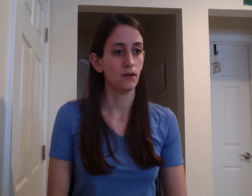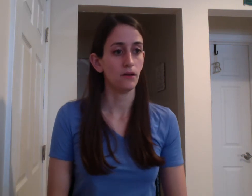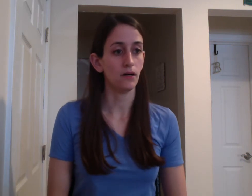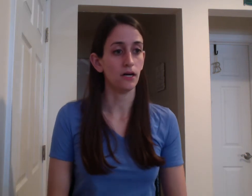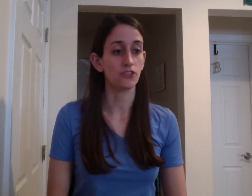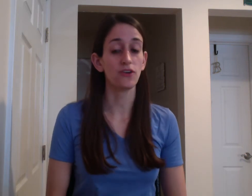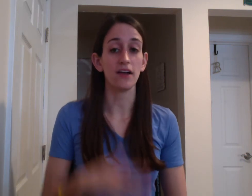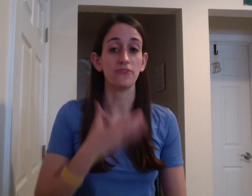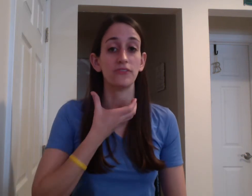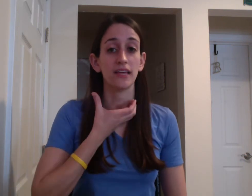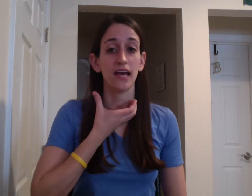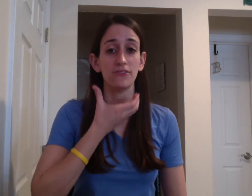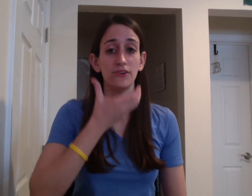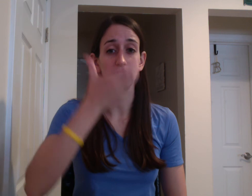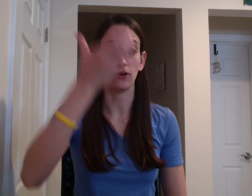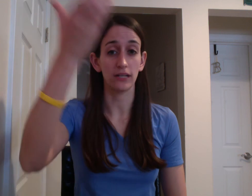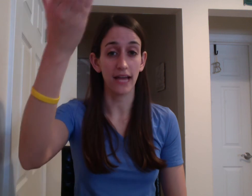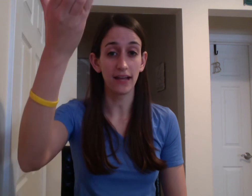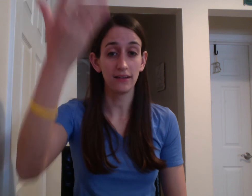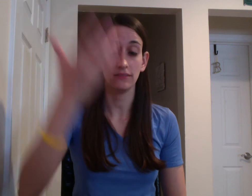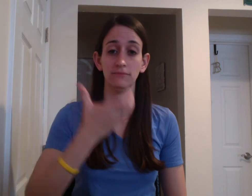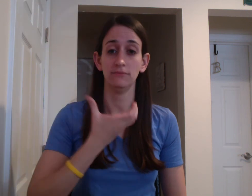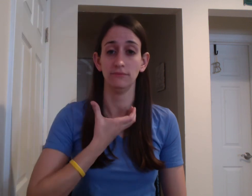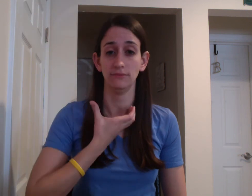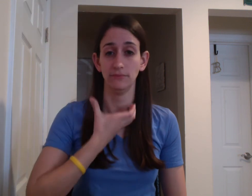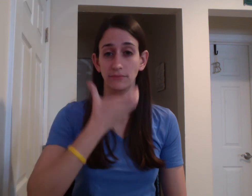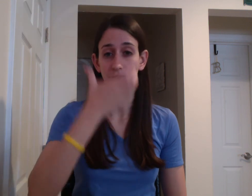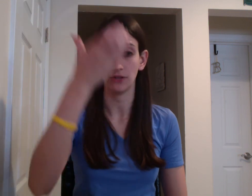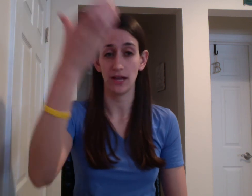A giraffe, they have a very long neck. Giraffe.